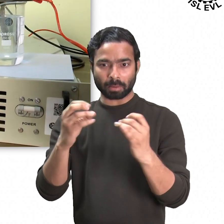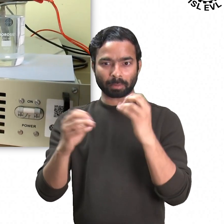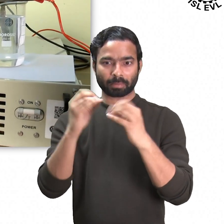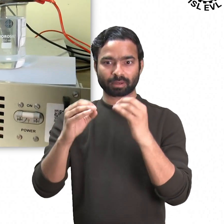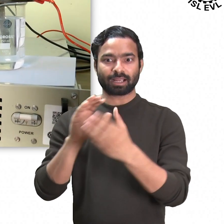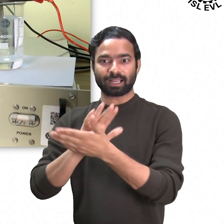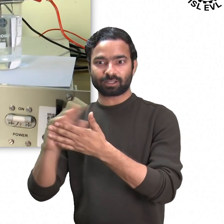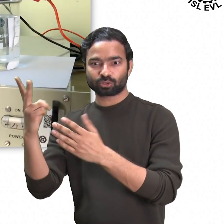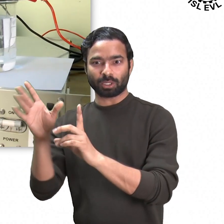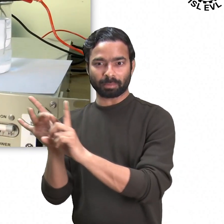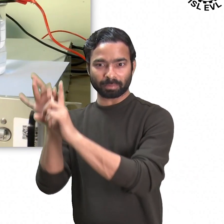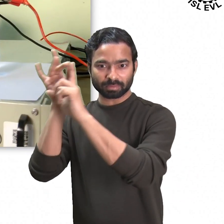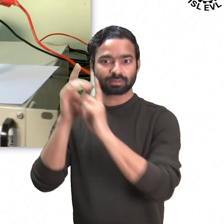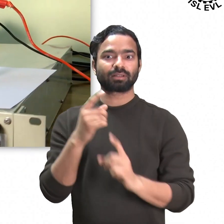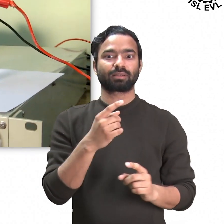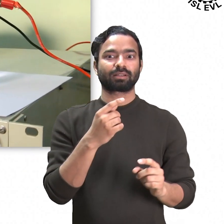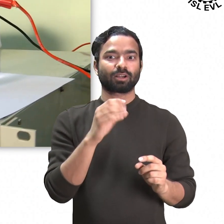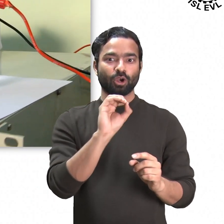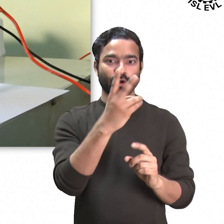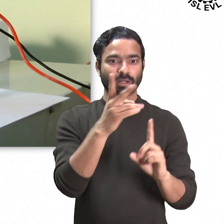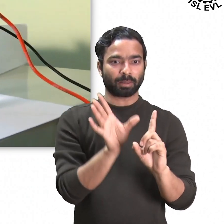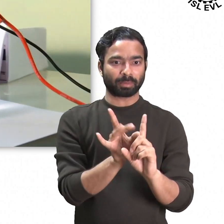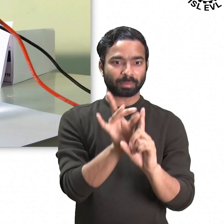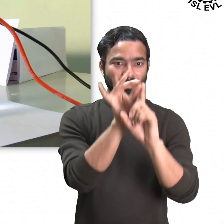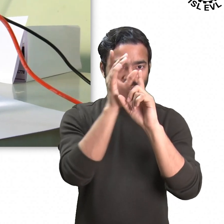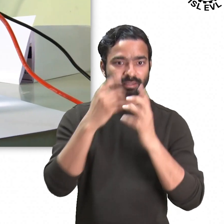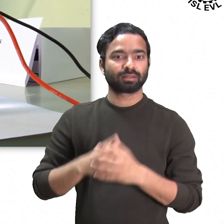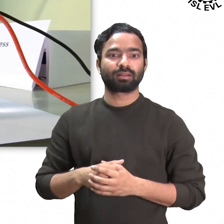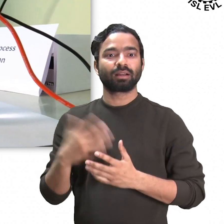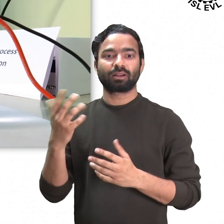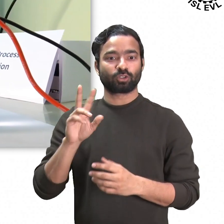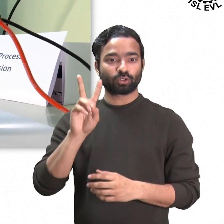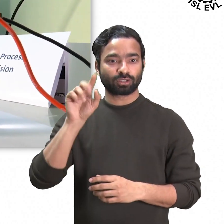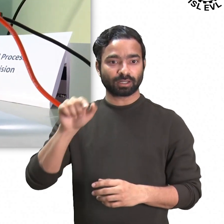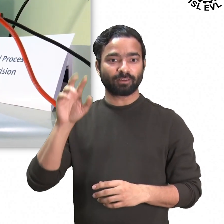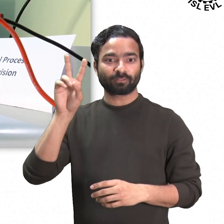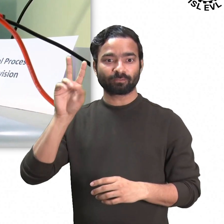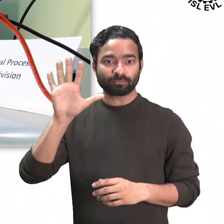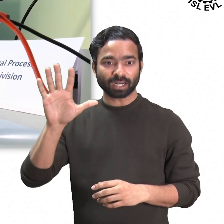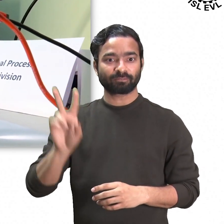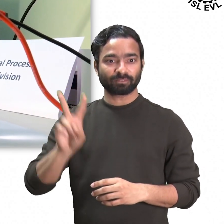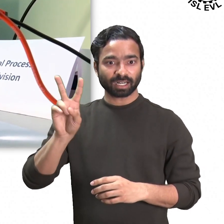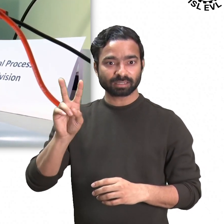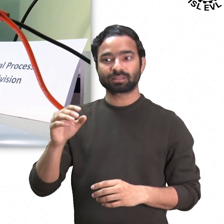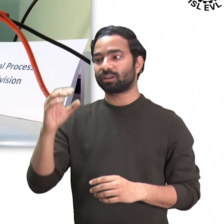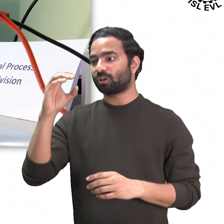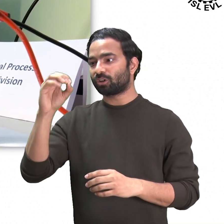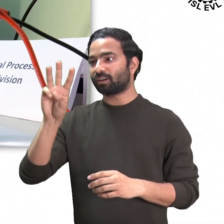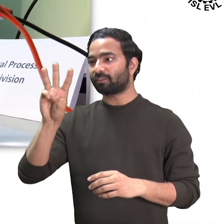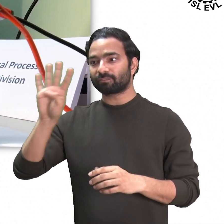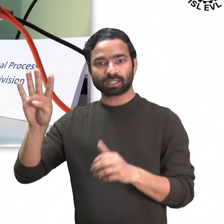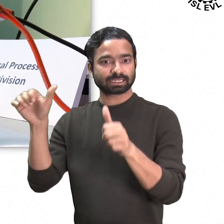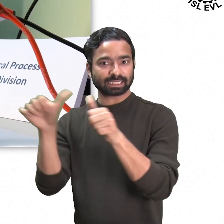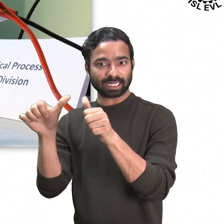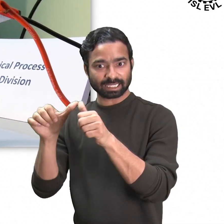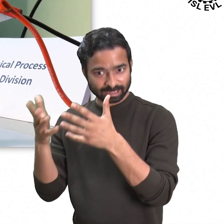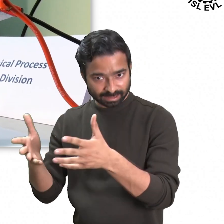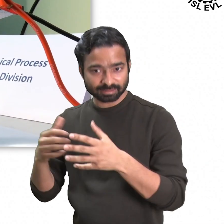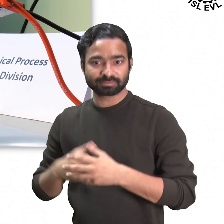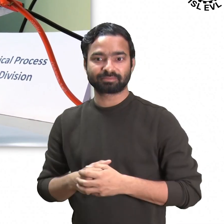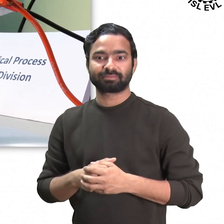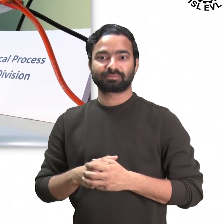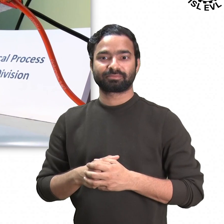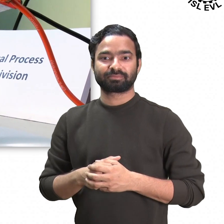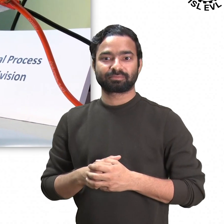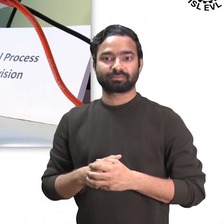There is a progressive increase in current to 0.34 ampere when the cell voltage is adjusted to 2.25 volt.